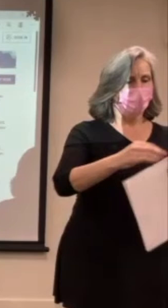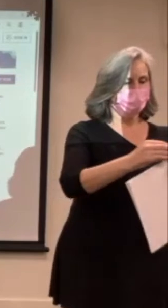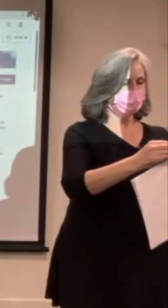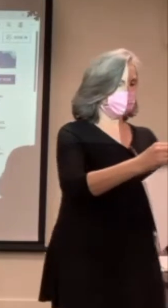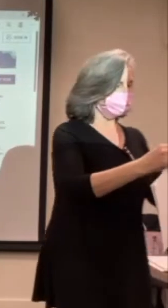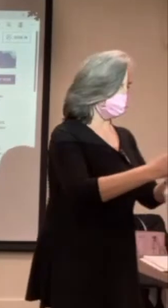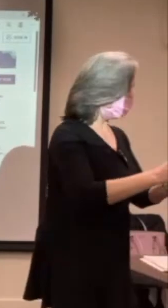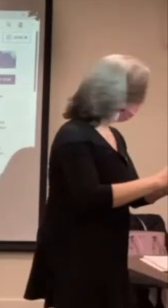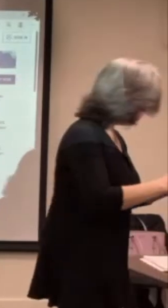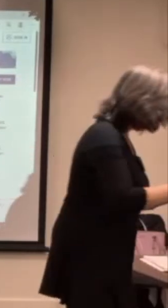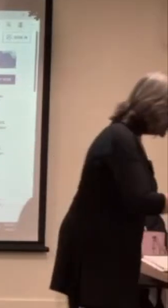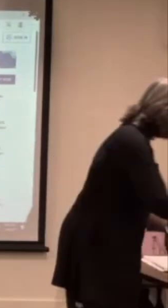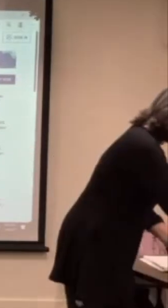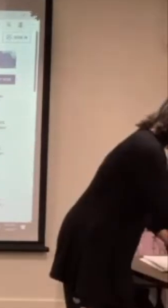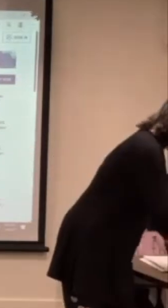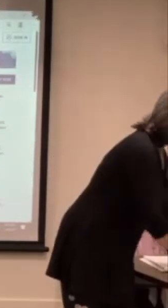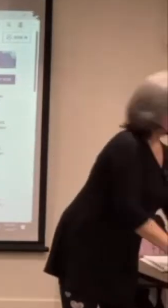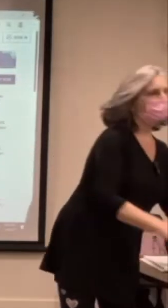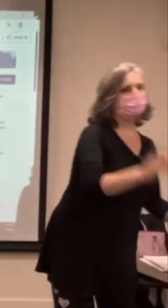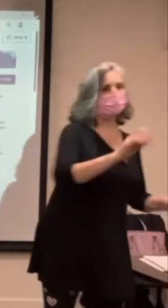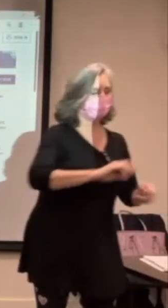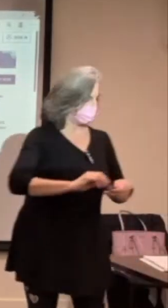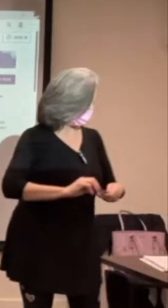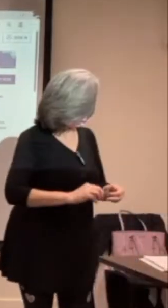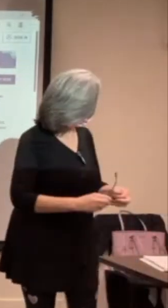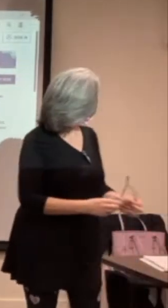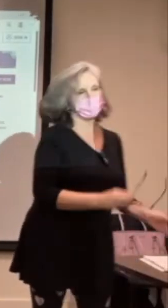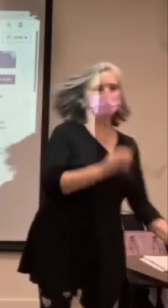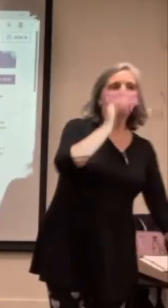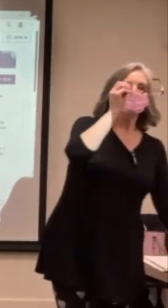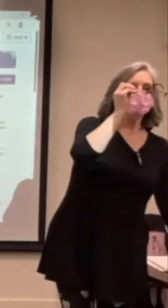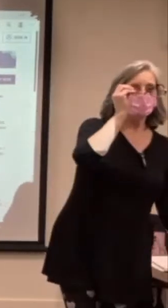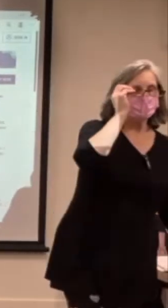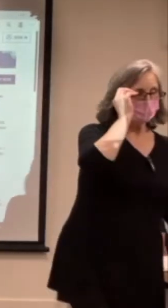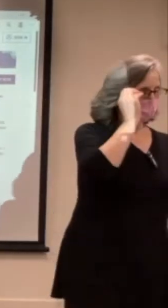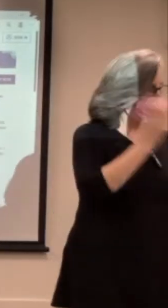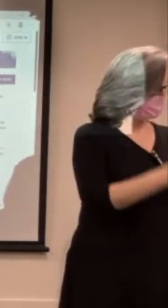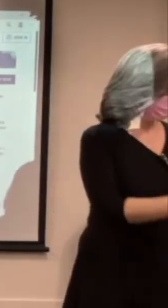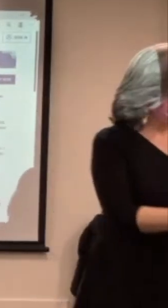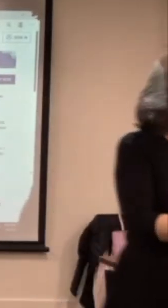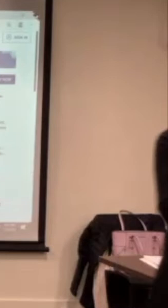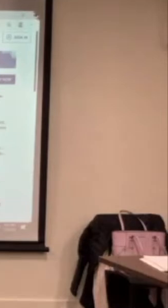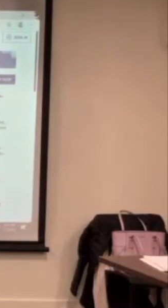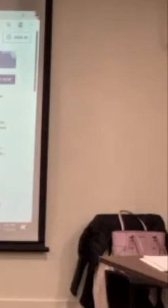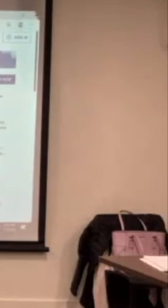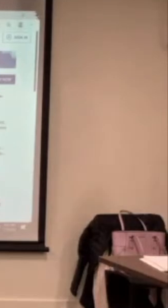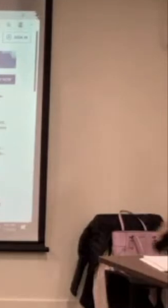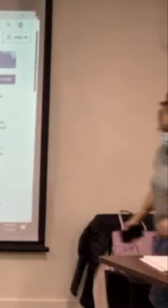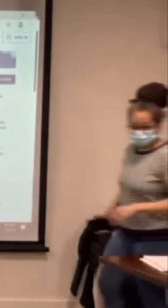Oh, okay. I just didn't know what. I don't know what that is. Okay. So when we look at this handout, the A looks the same.